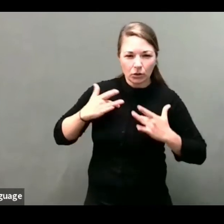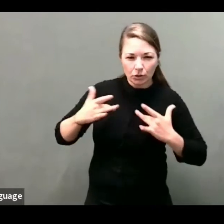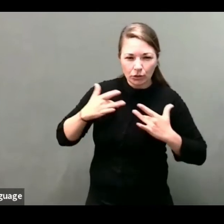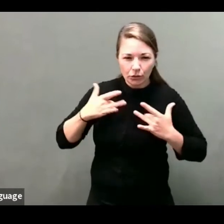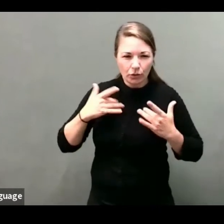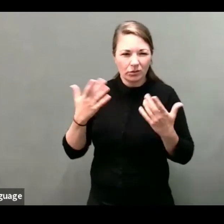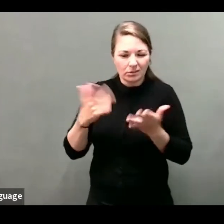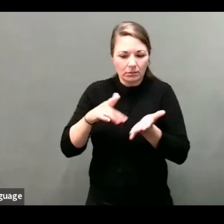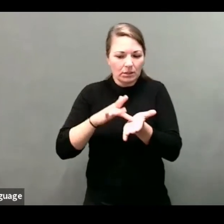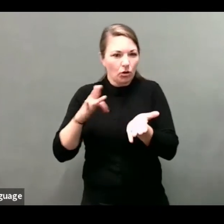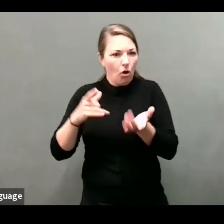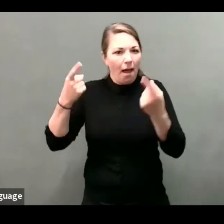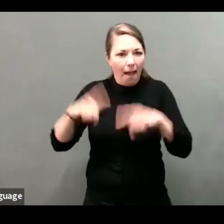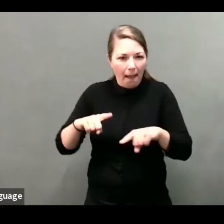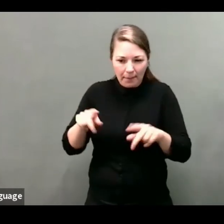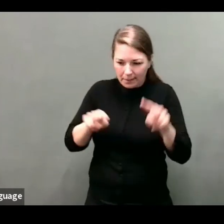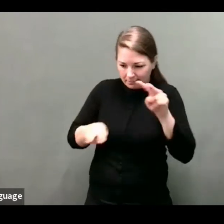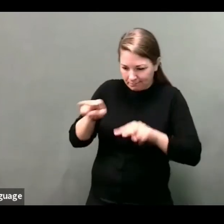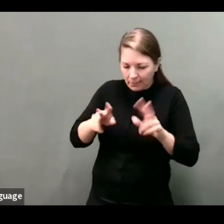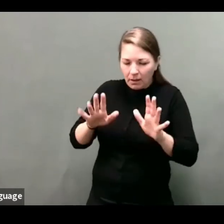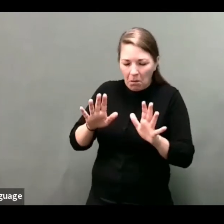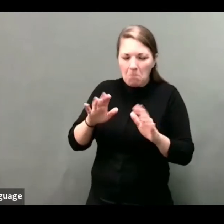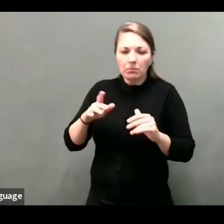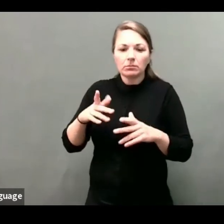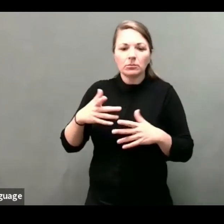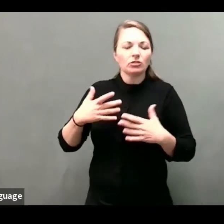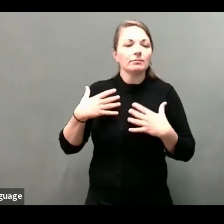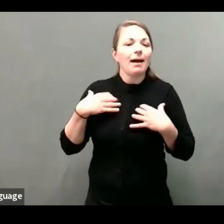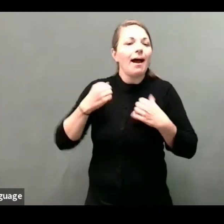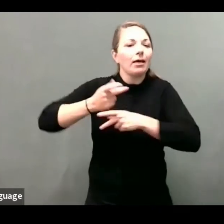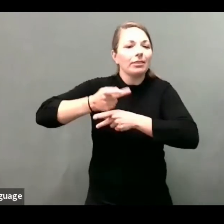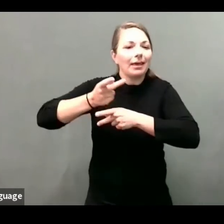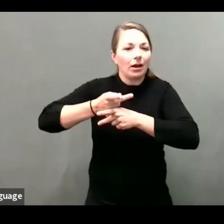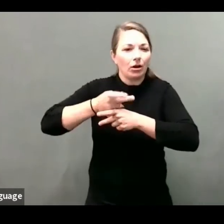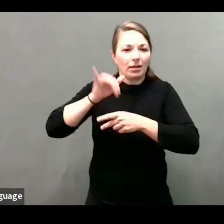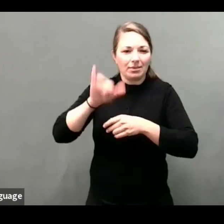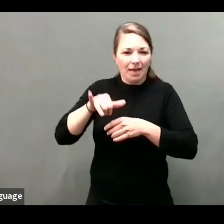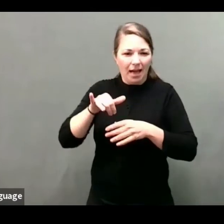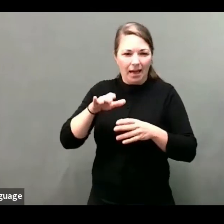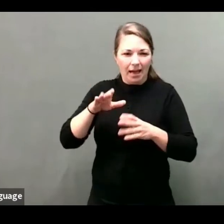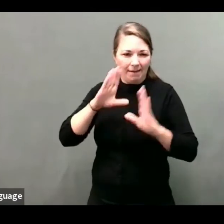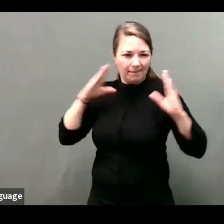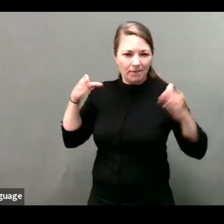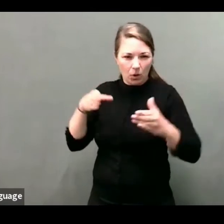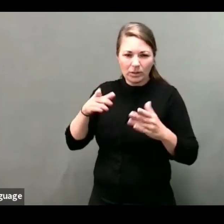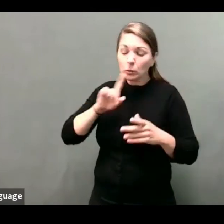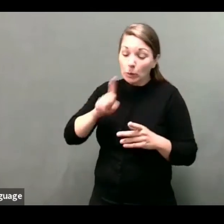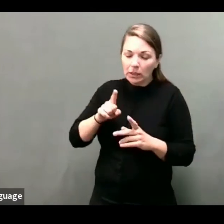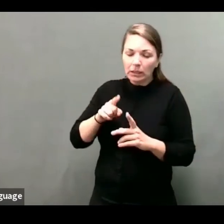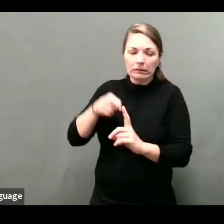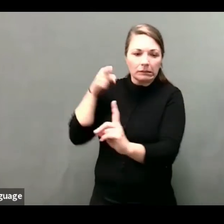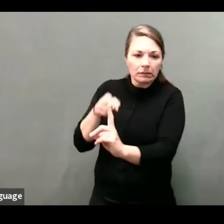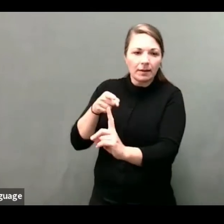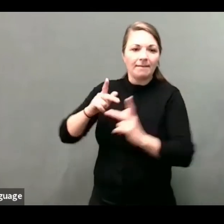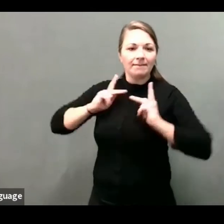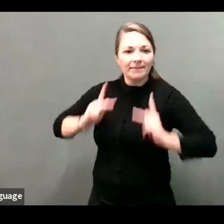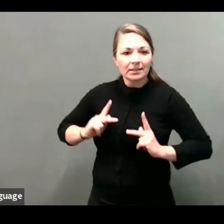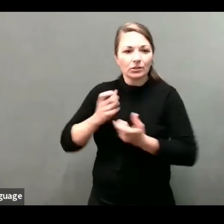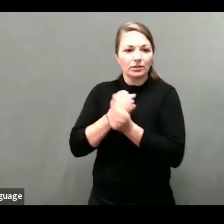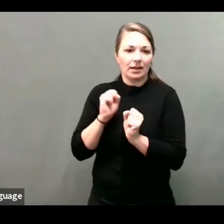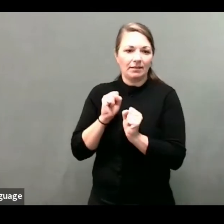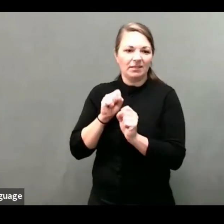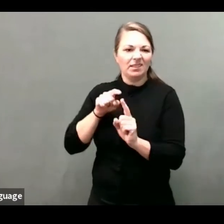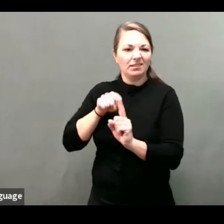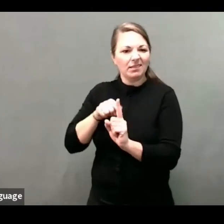the assault. And it's really focused on just that healthcare piece of what, the physical safety and the physical health of that